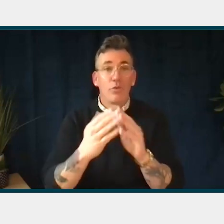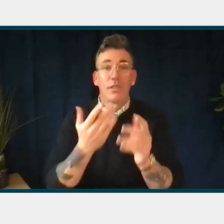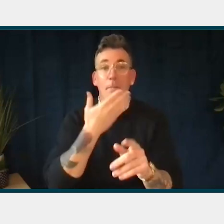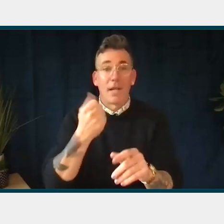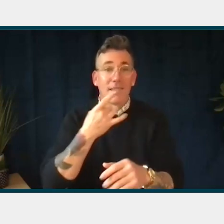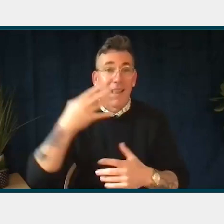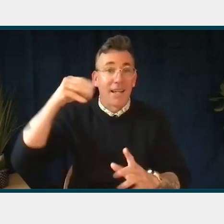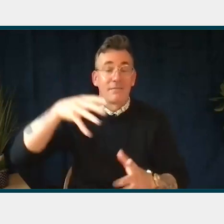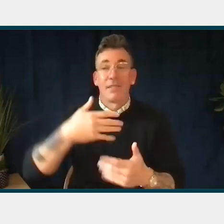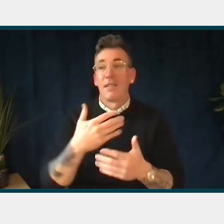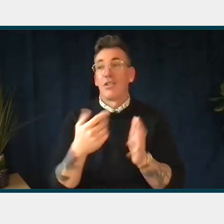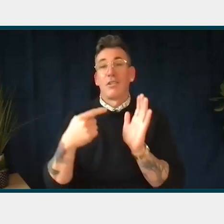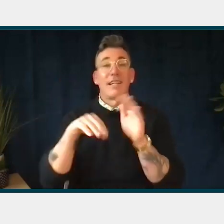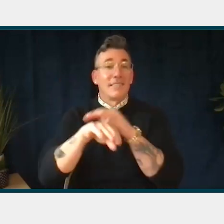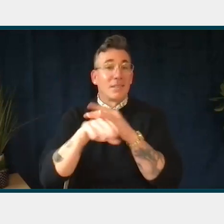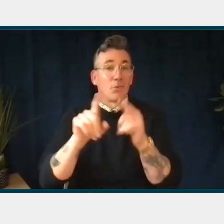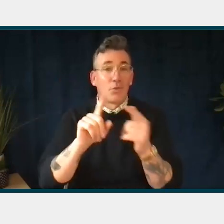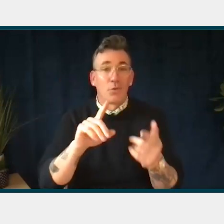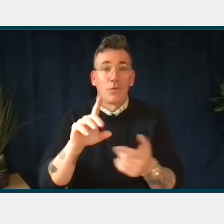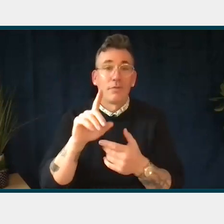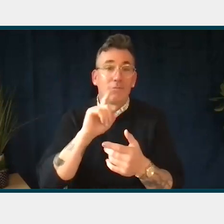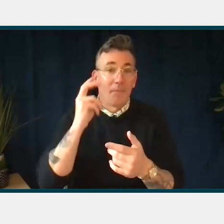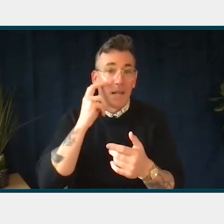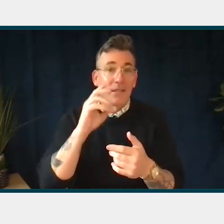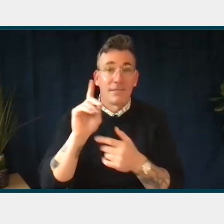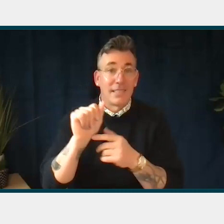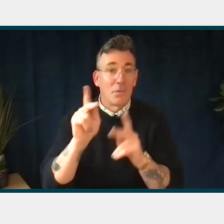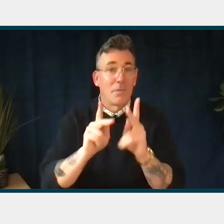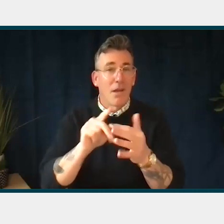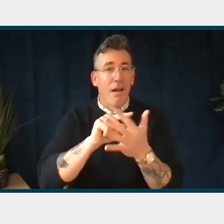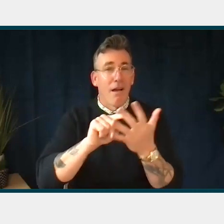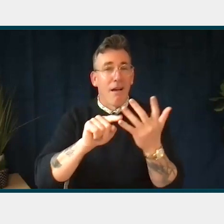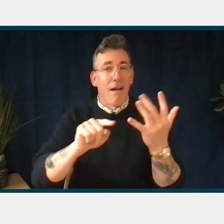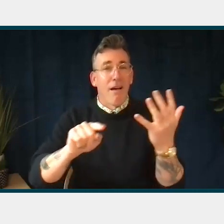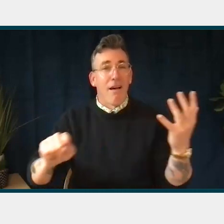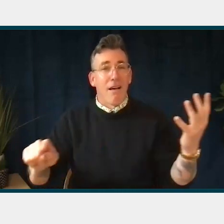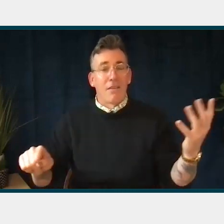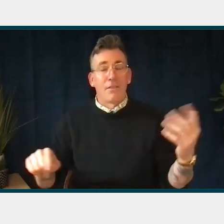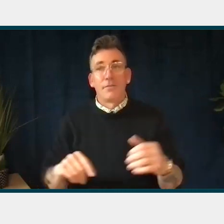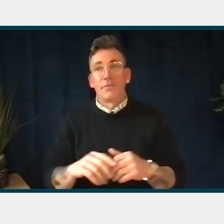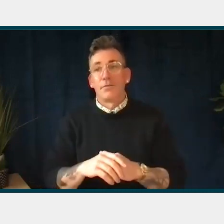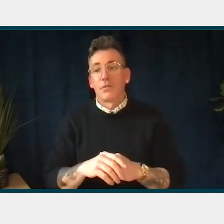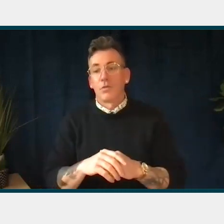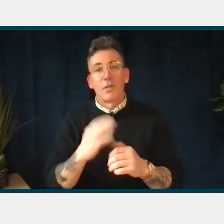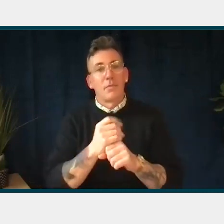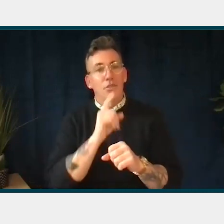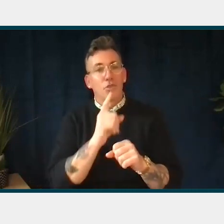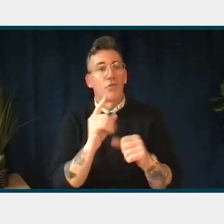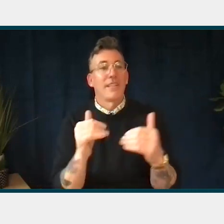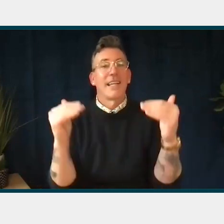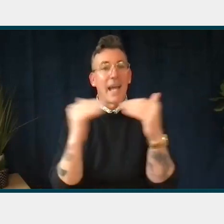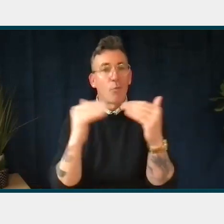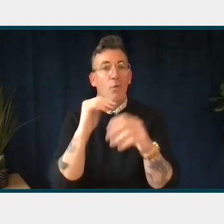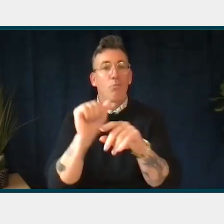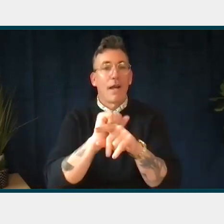of BIPOC people, that represented the community. We had the best lighting, right? That was accessible for deaf, blind, deaf, disabled people. The list goes